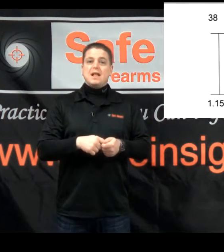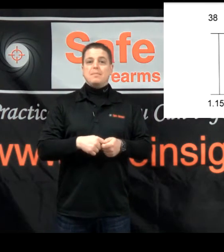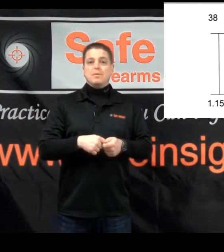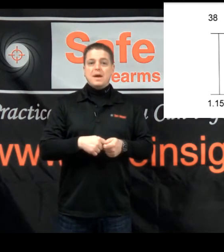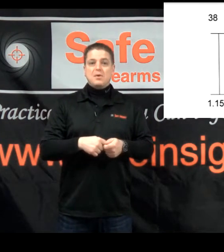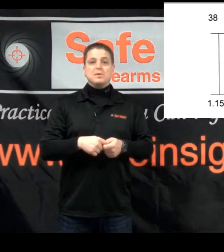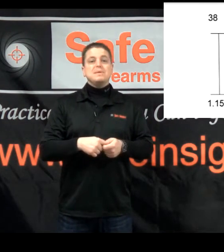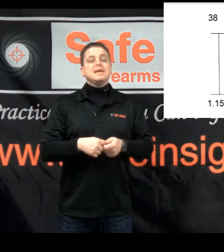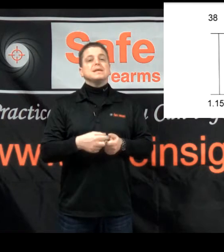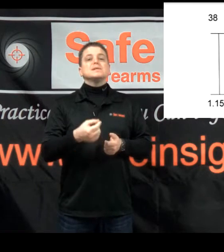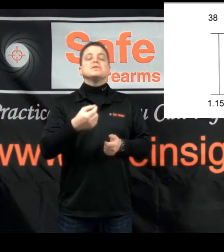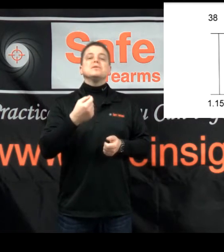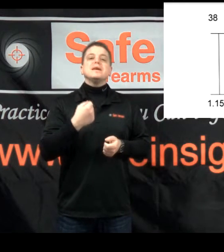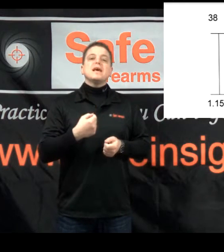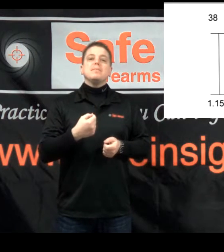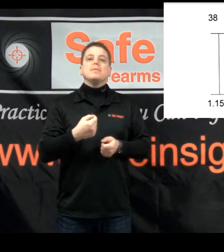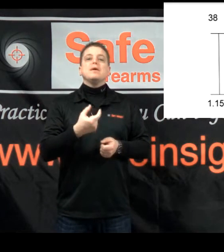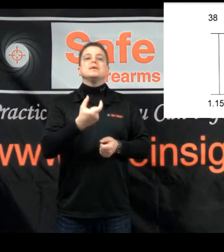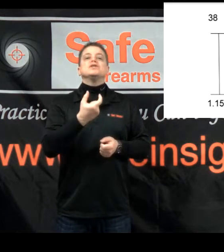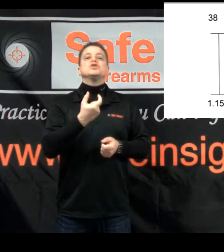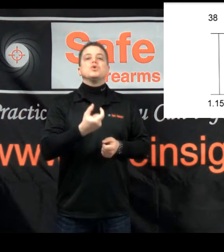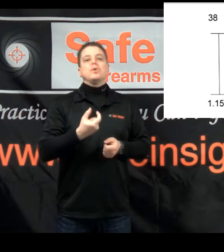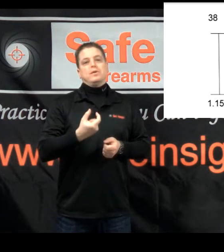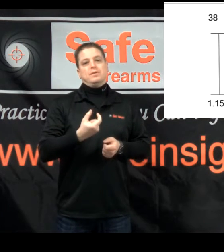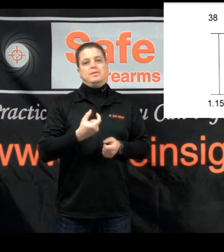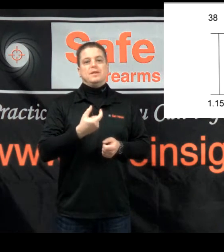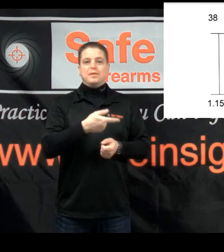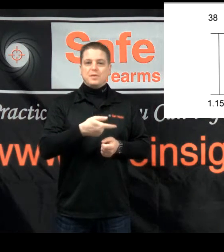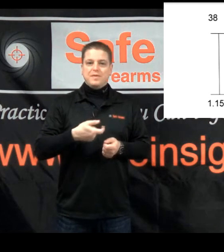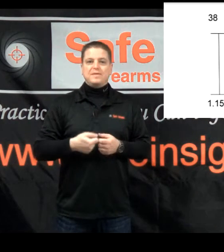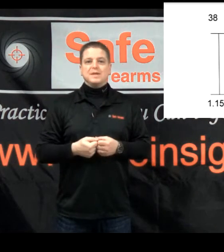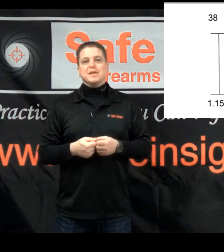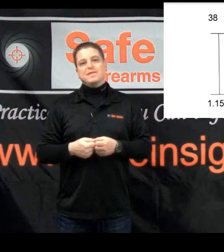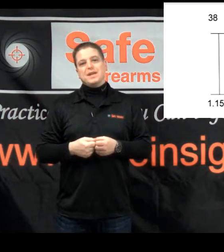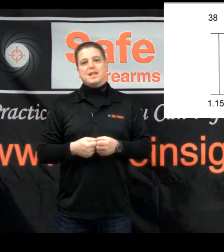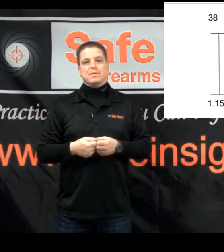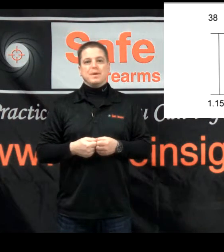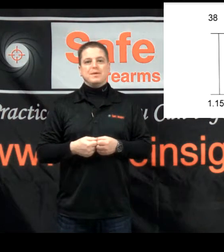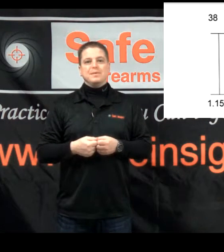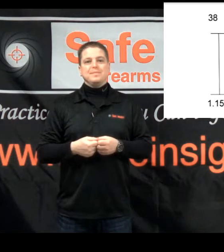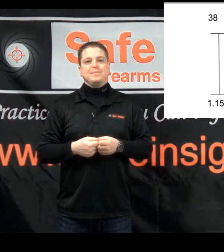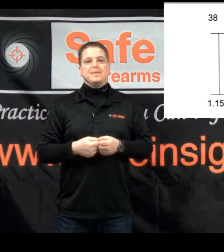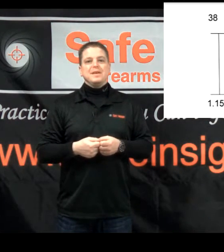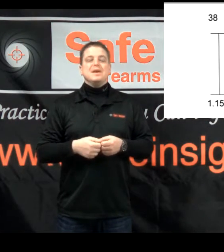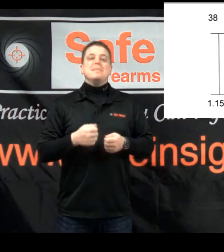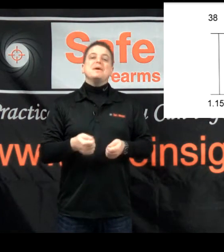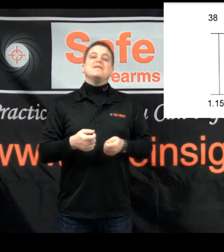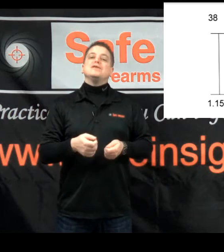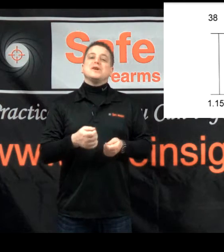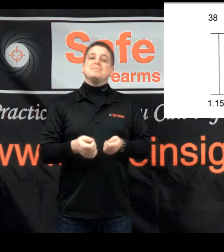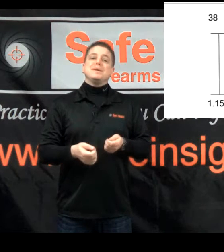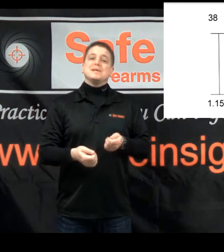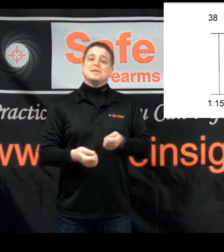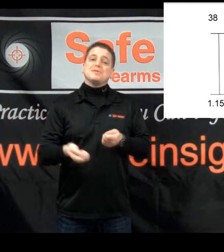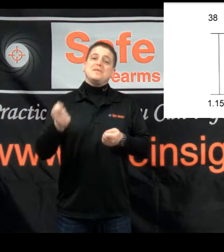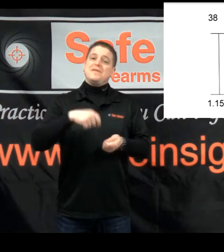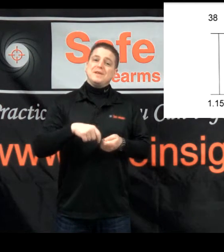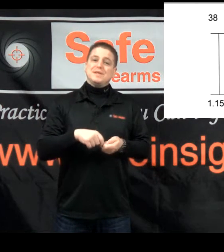caliber round because the .38 caliber round is shorter than the .357 caliber round. But if you try to place the